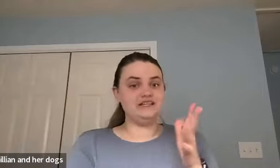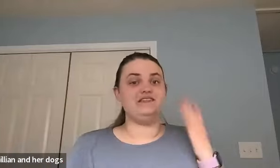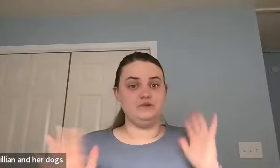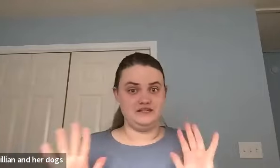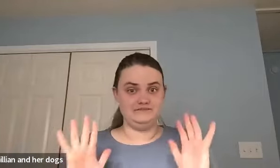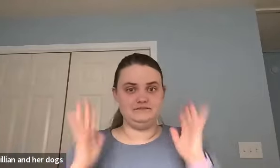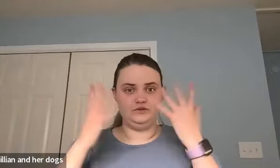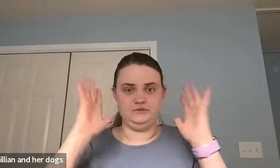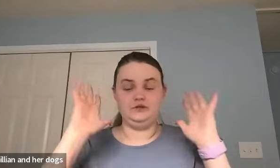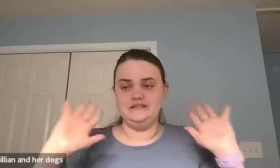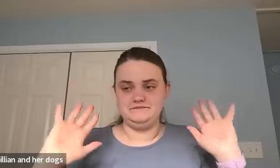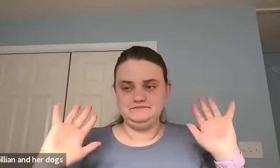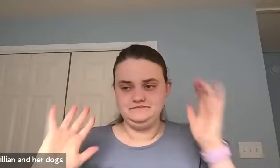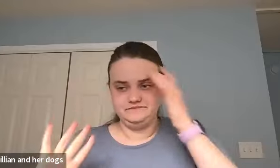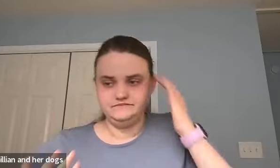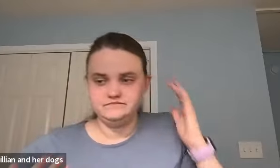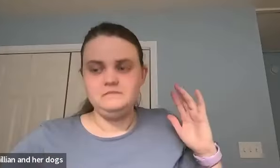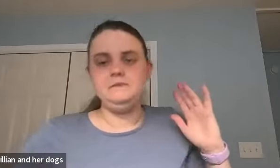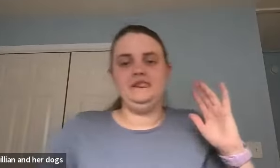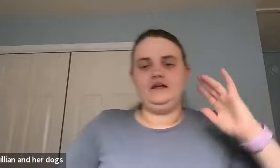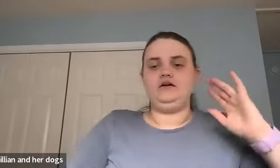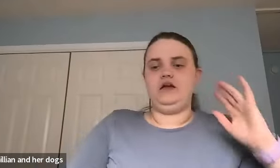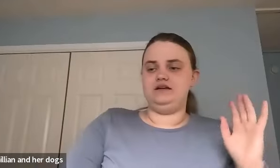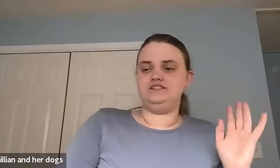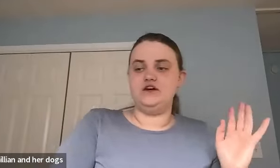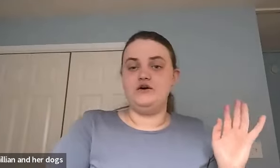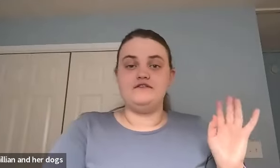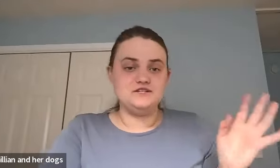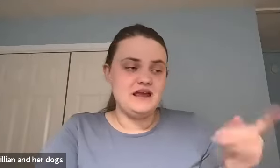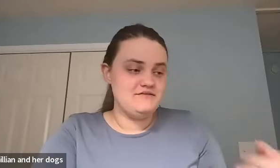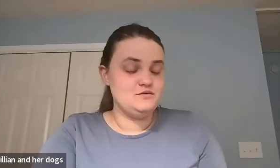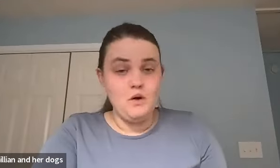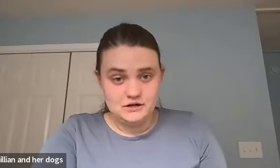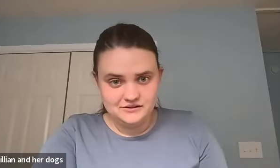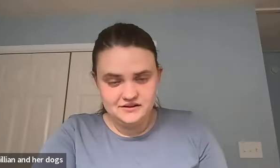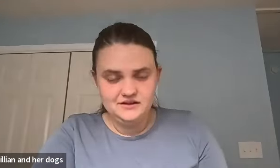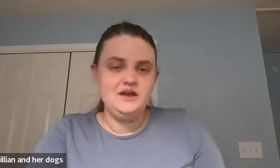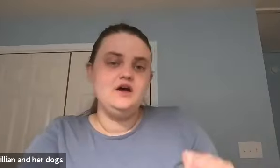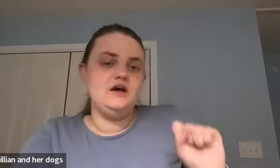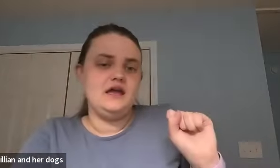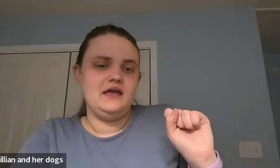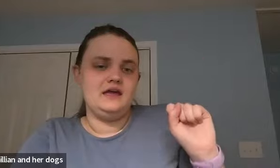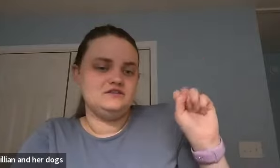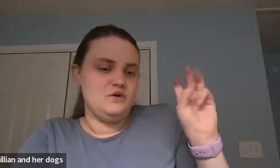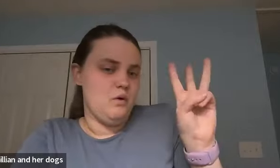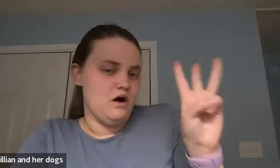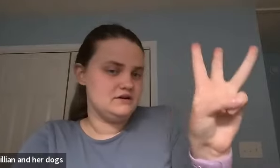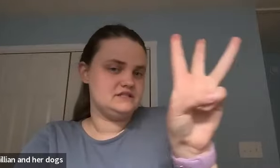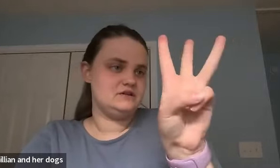and then we'll be done. Okay. So the first one I have is water. And so water is going to be